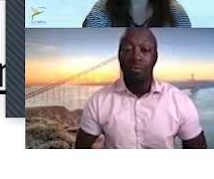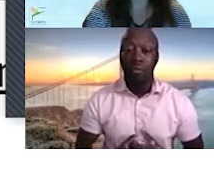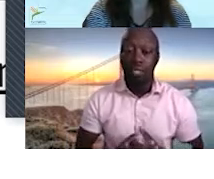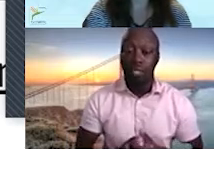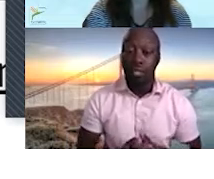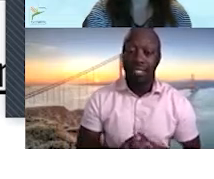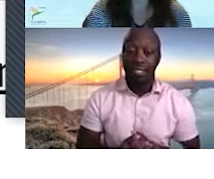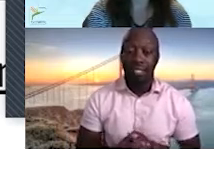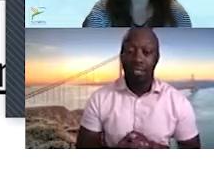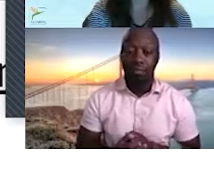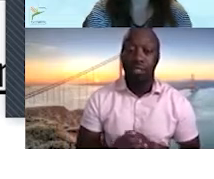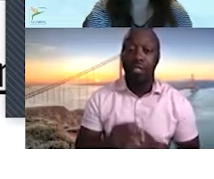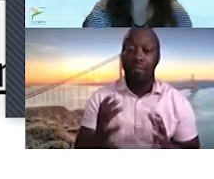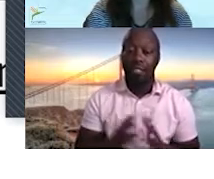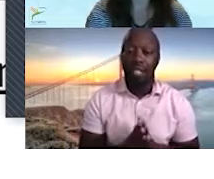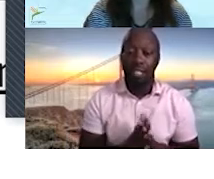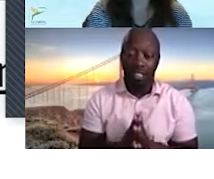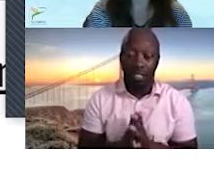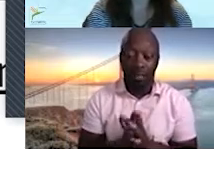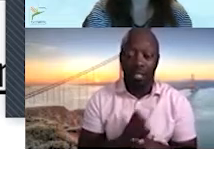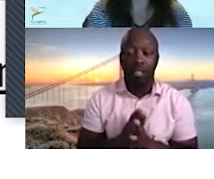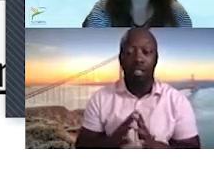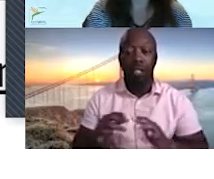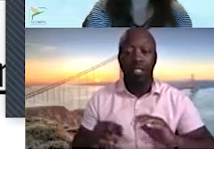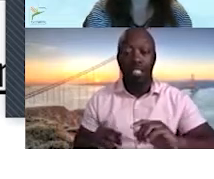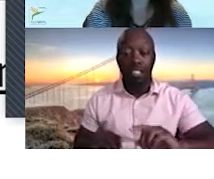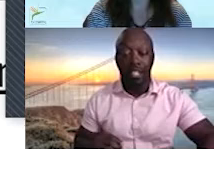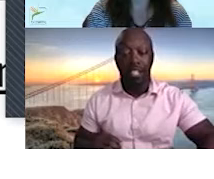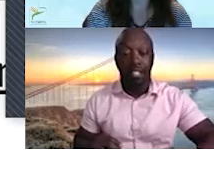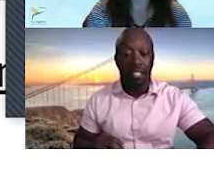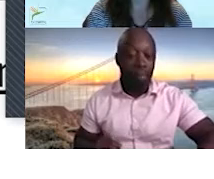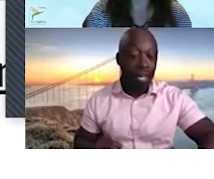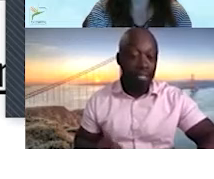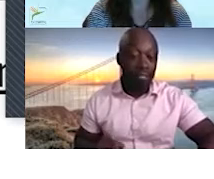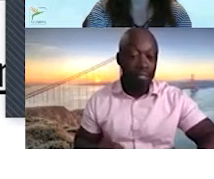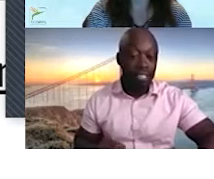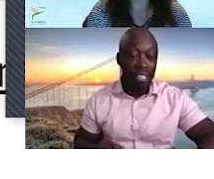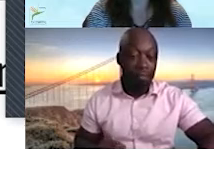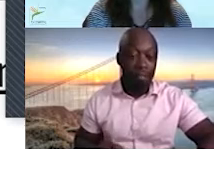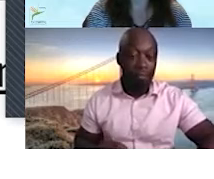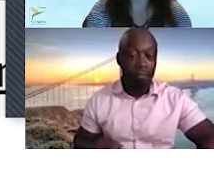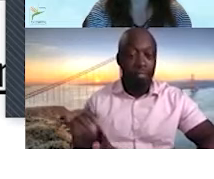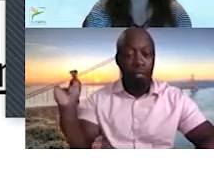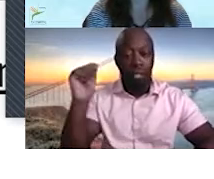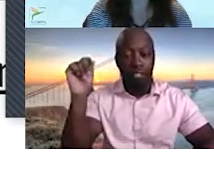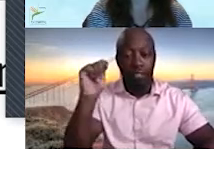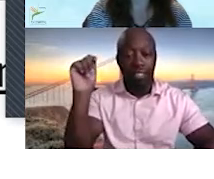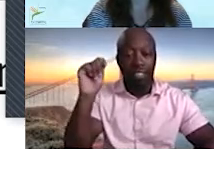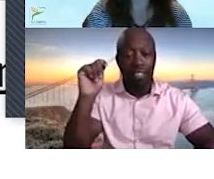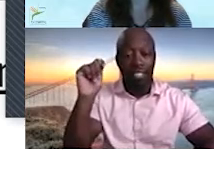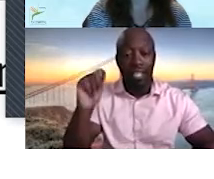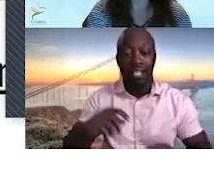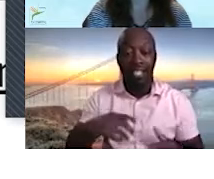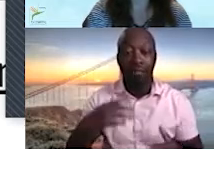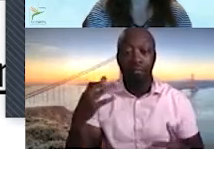And when we do that, we do have the touch sensory as well. So you want to touch their potty, their diaper while you're doing